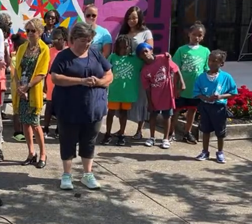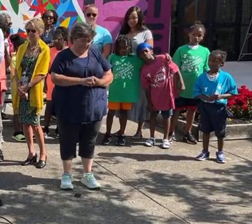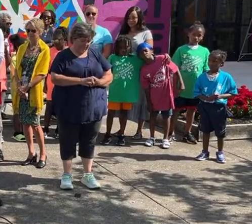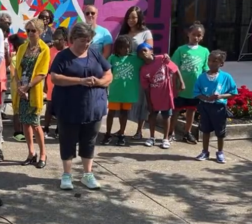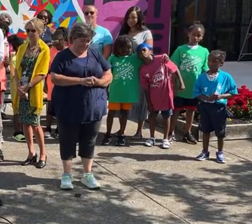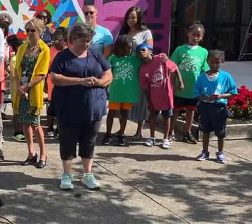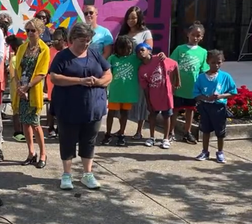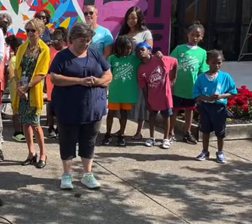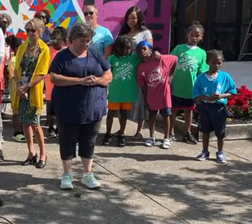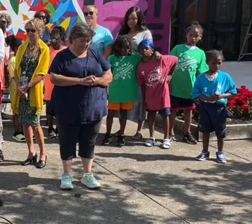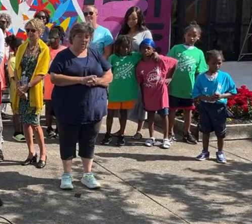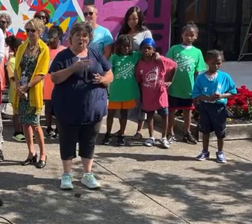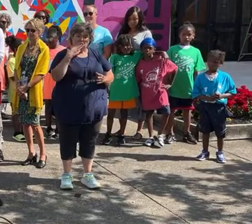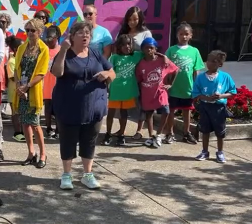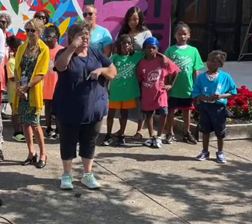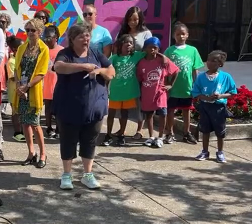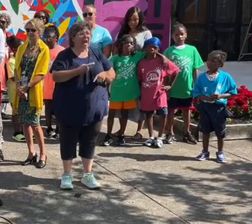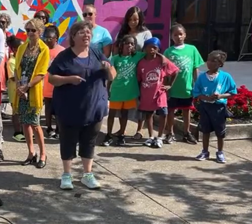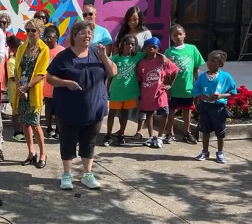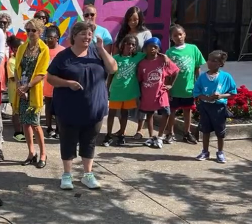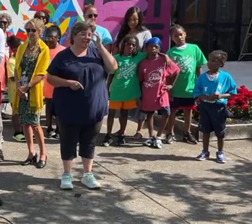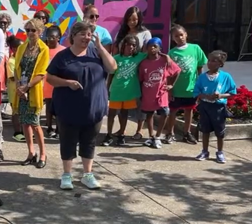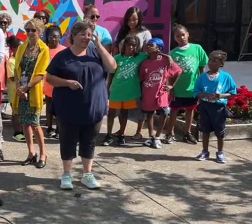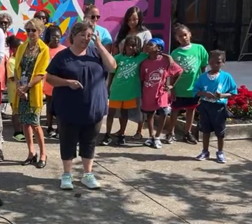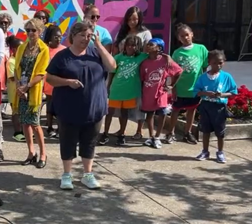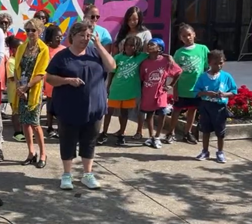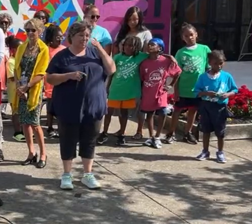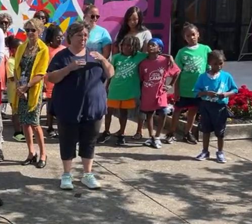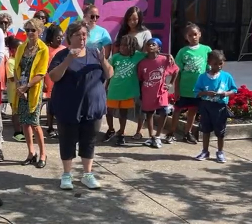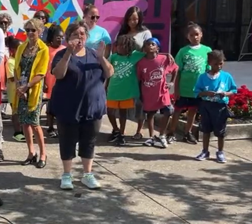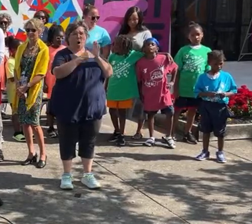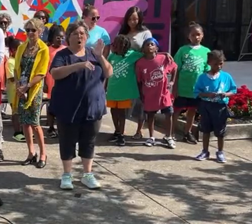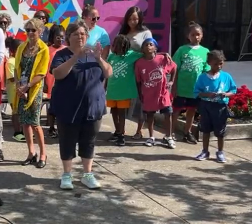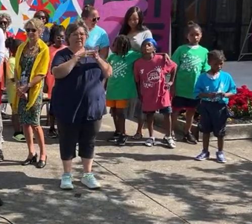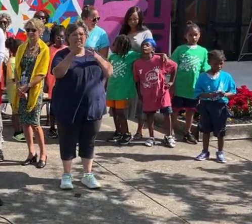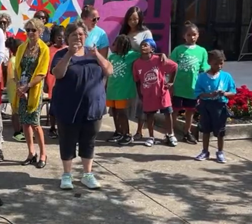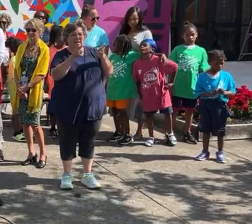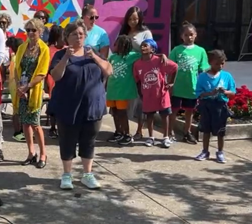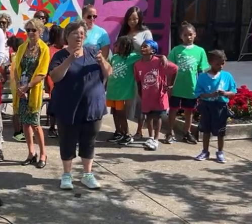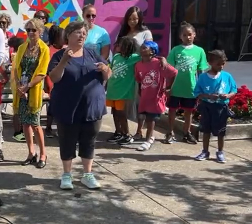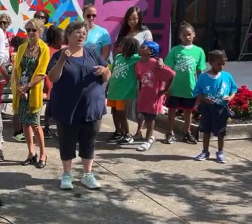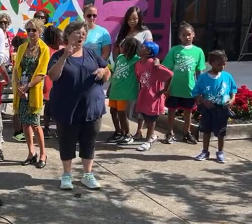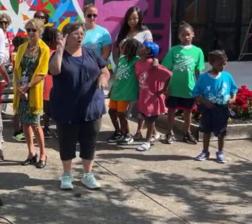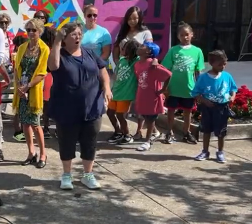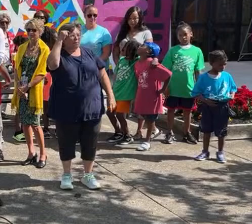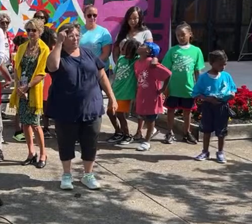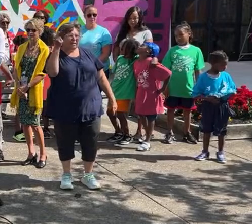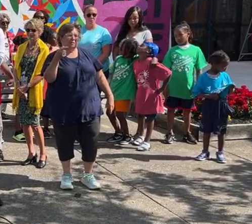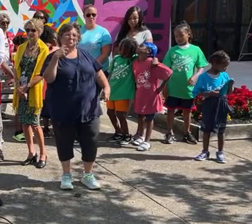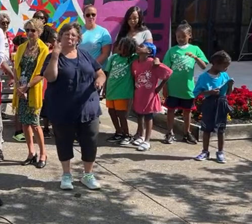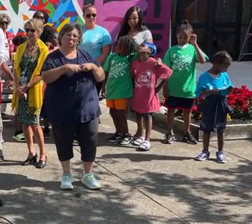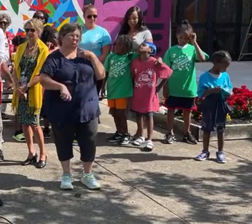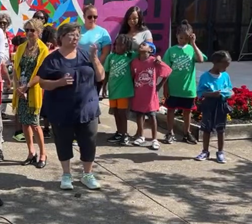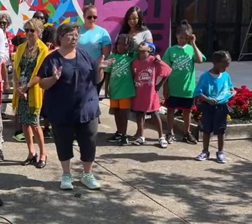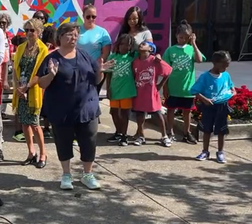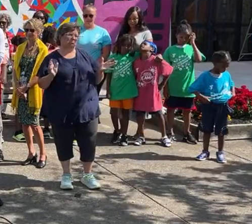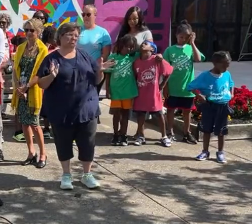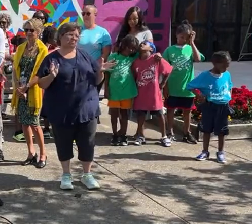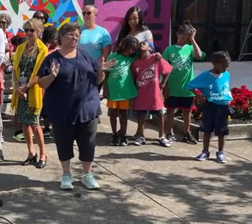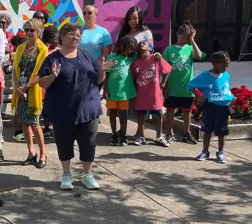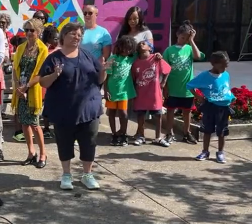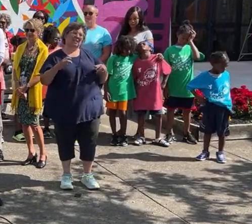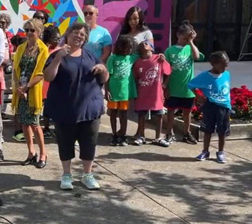This is a good day. We often deal with things in county government which are tough, which